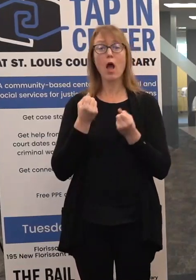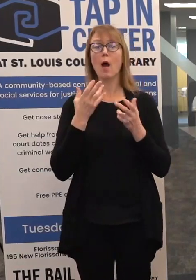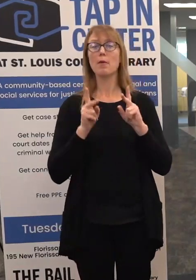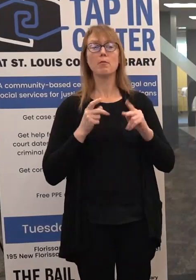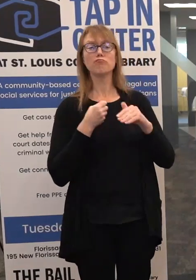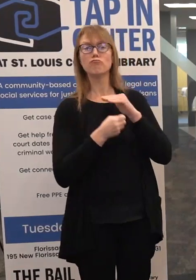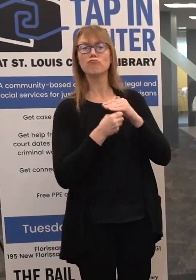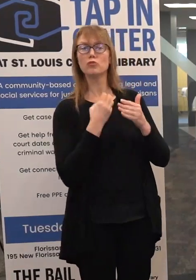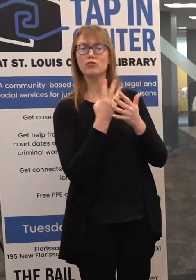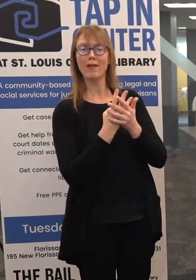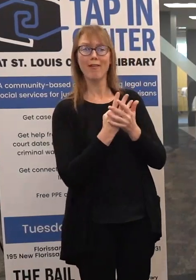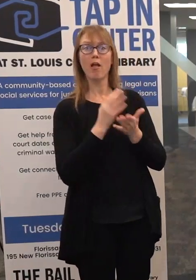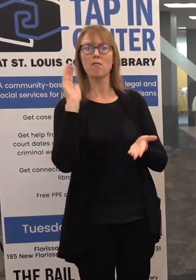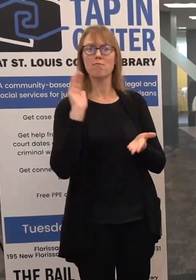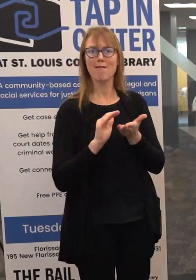by 35%.